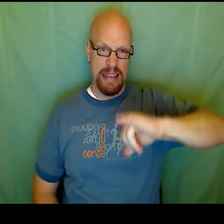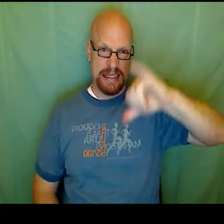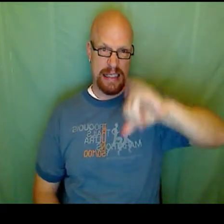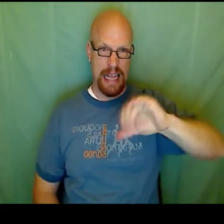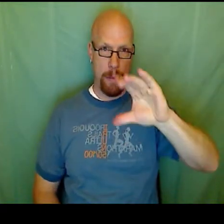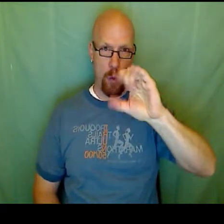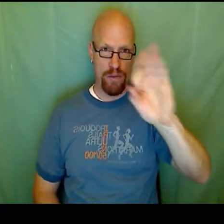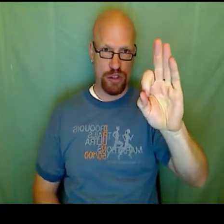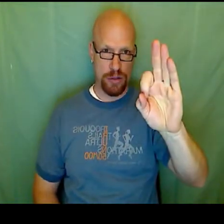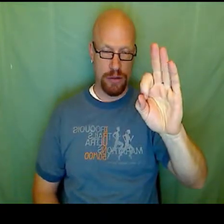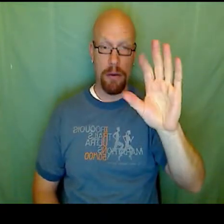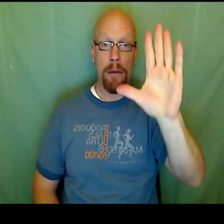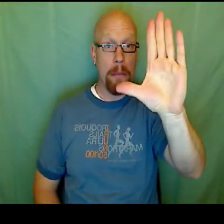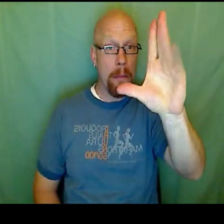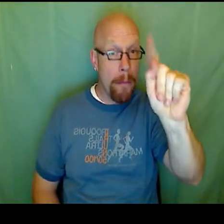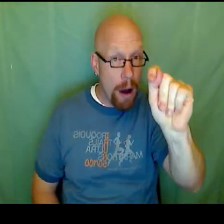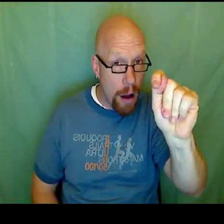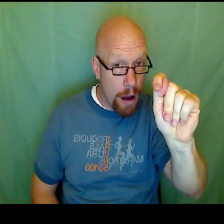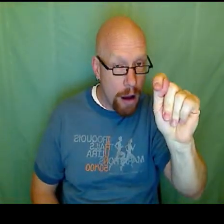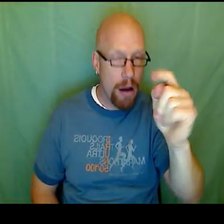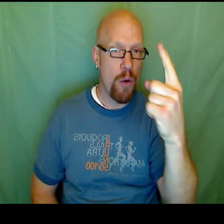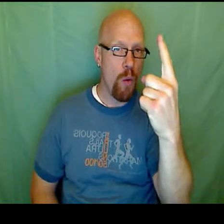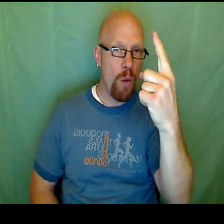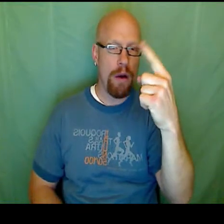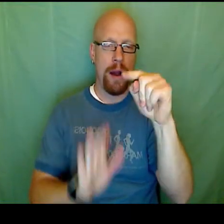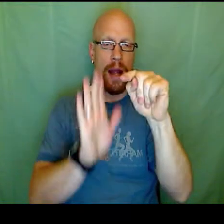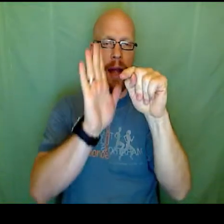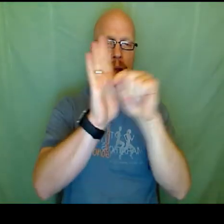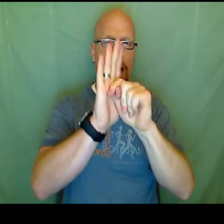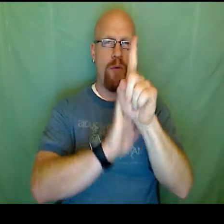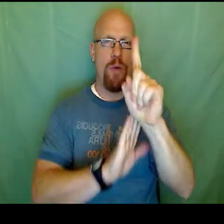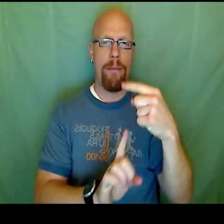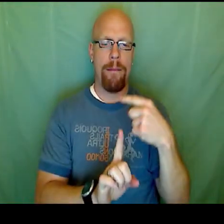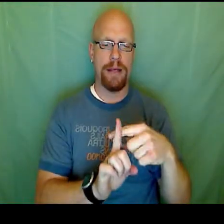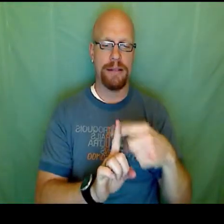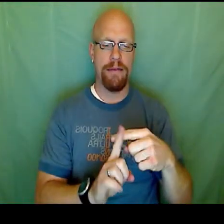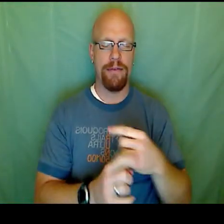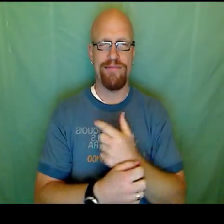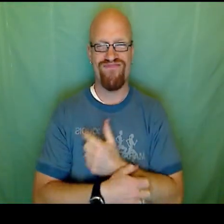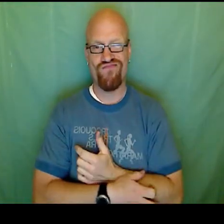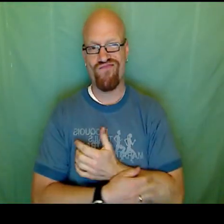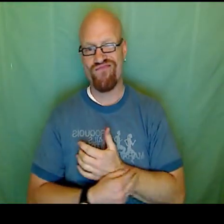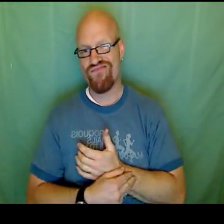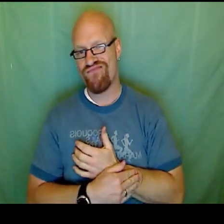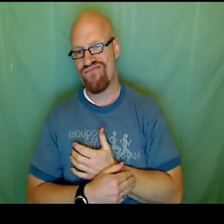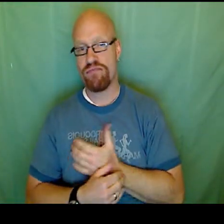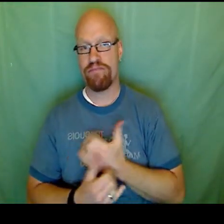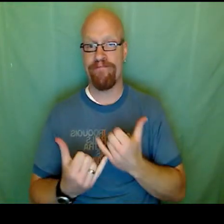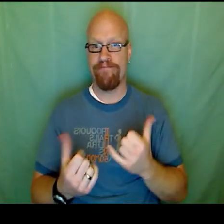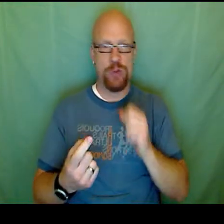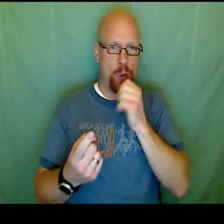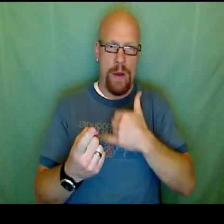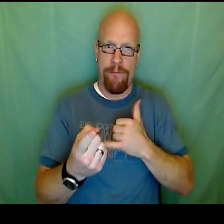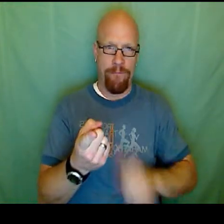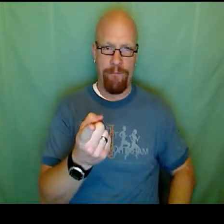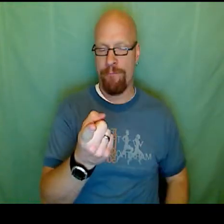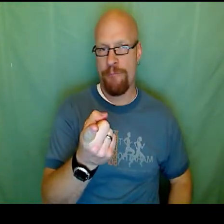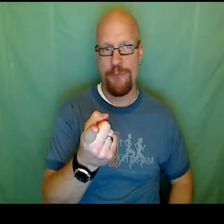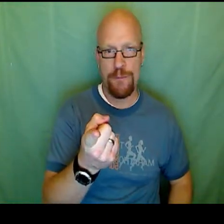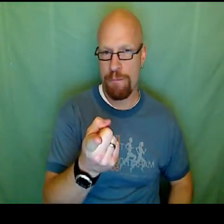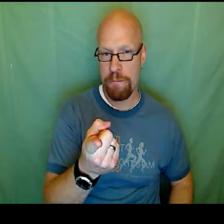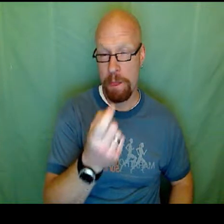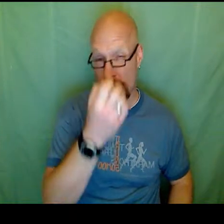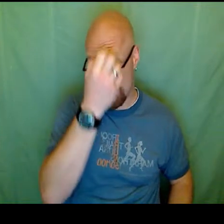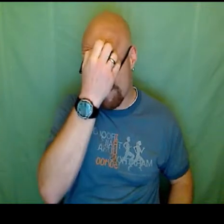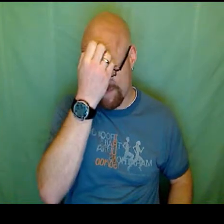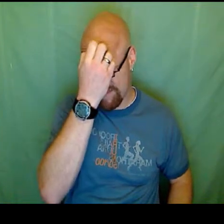I needed to decide or figure out how I can get either the x's or the y's to have the same coefficient